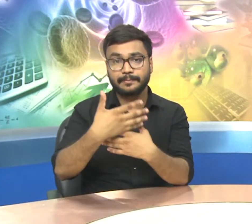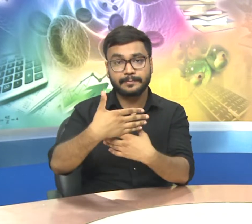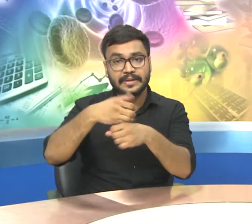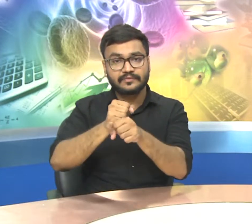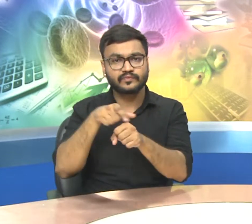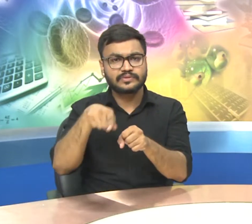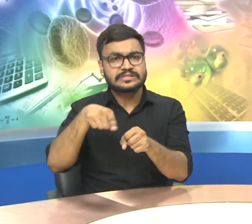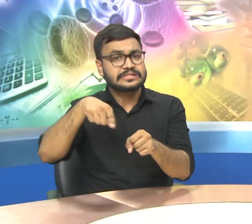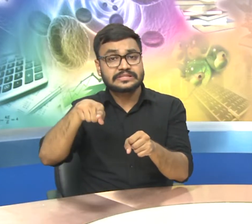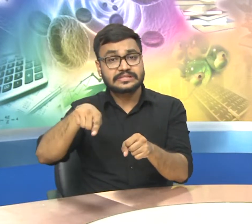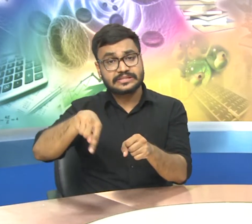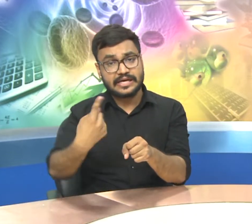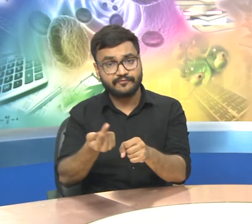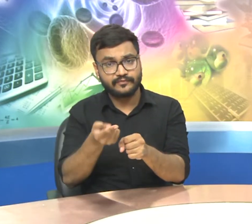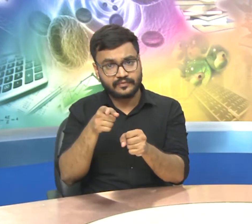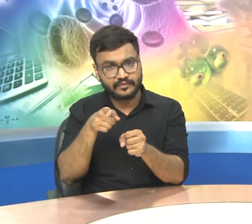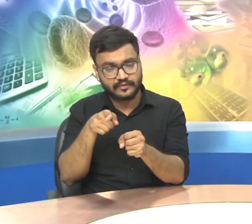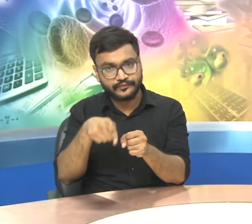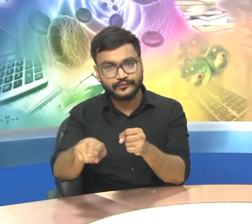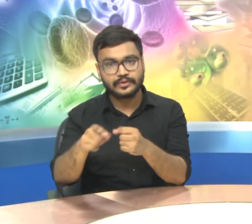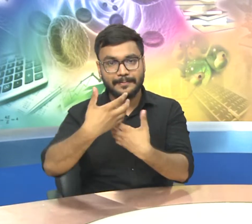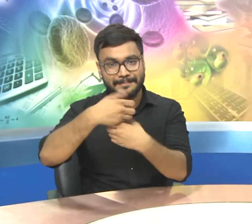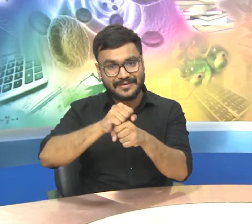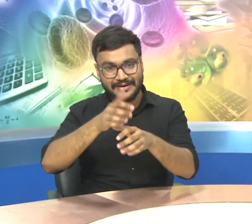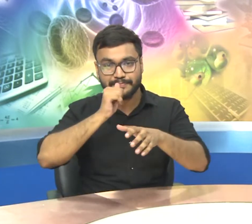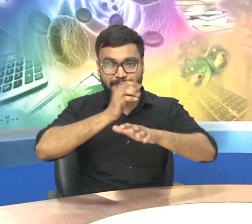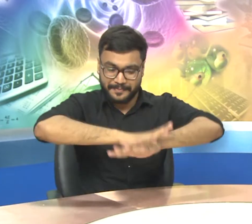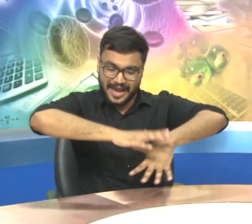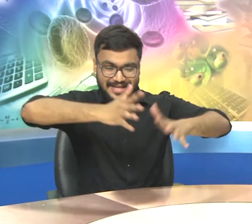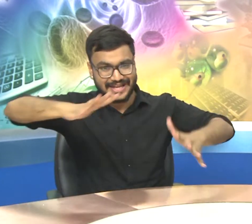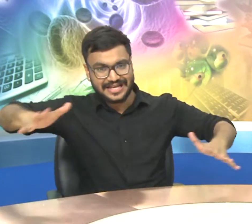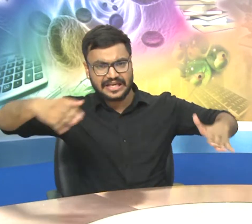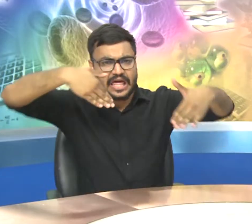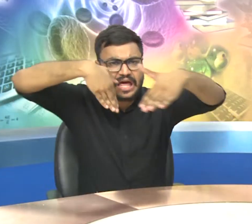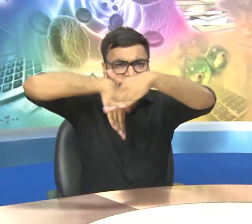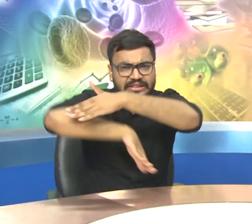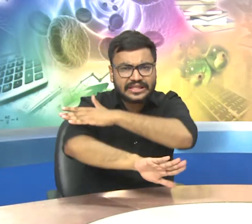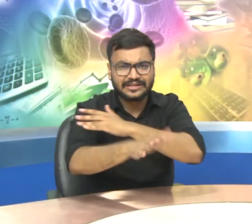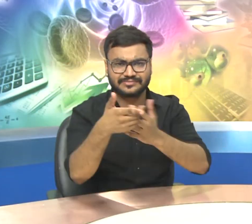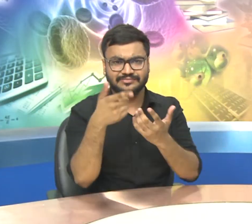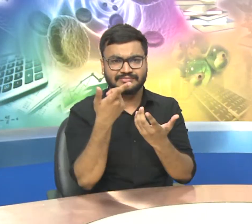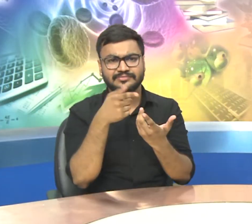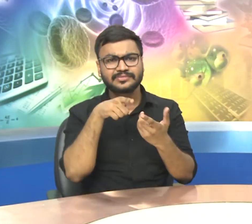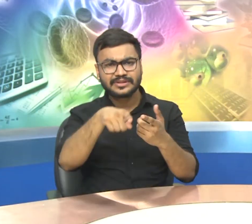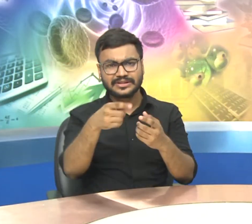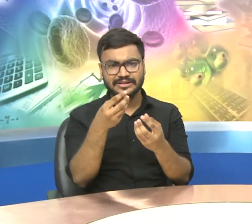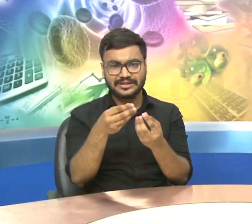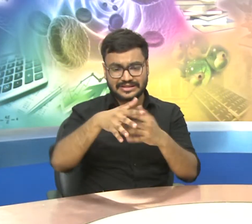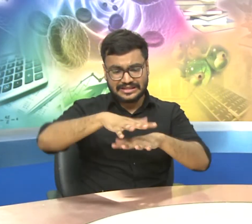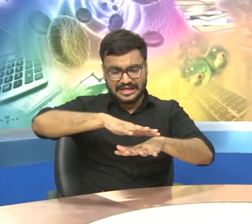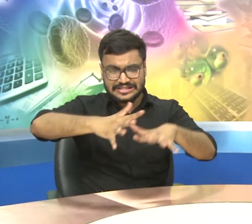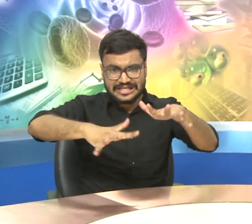They synthesize food for all the heterotrophs of the pond.